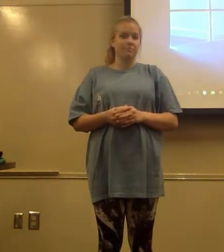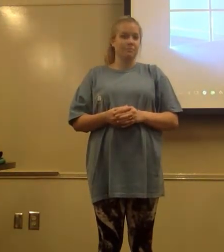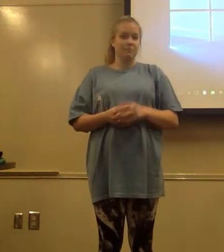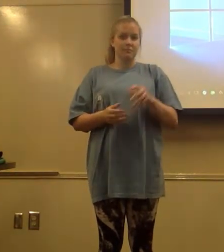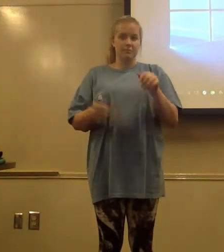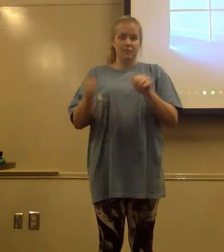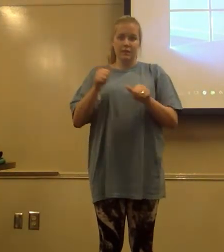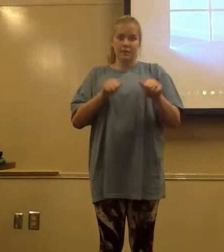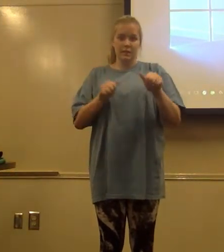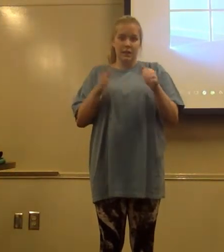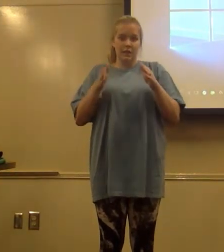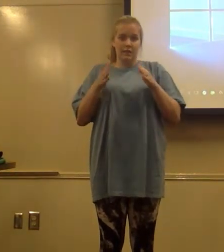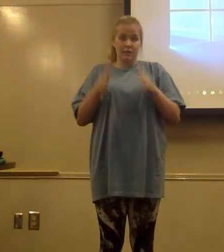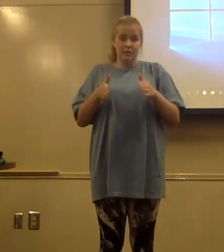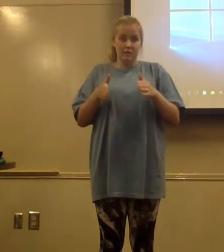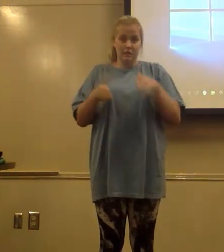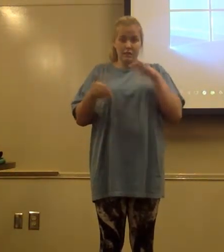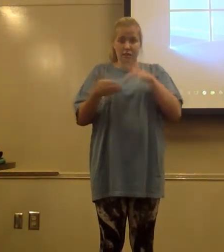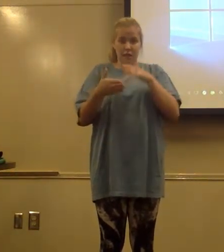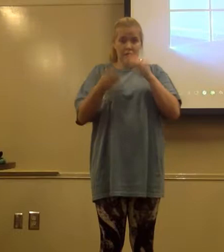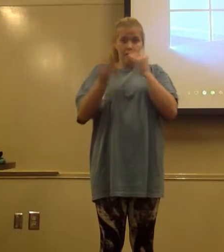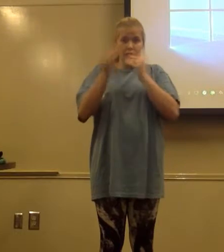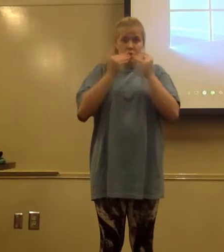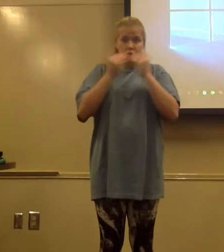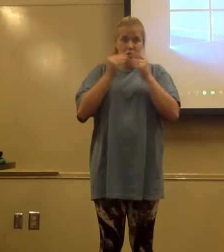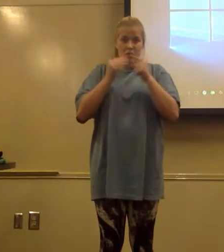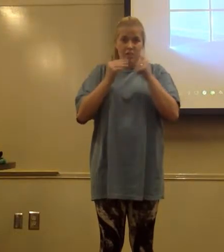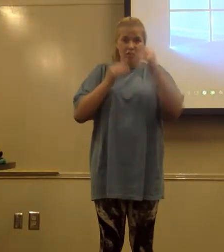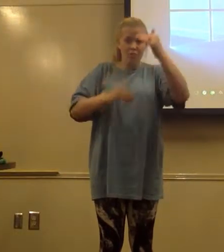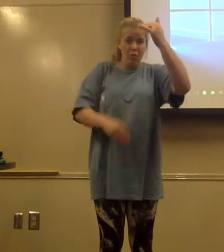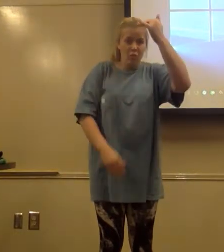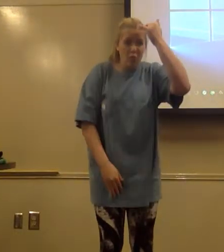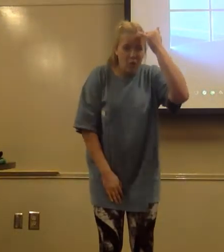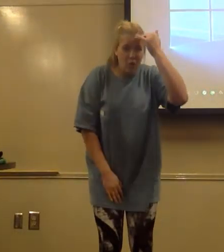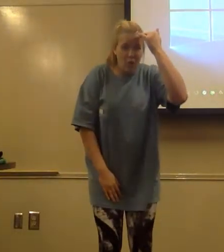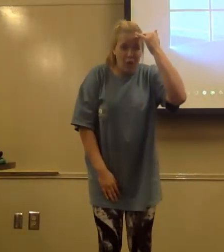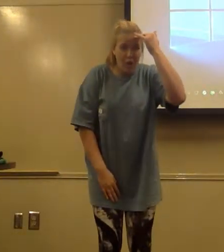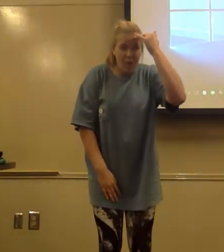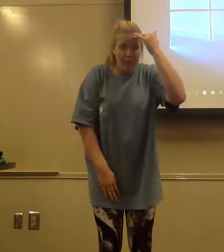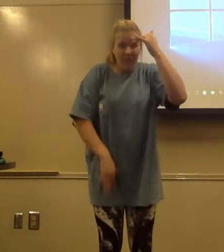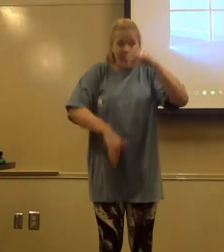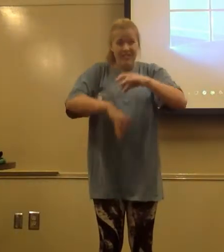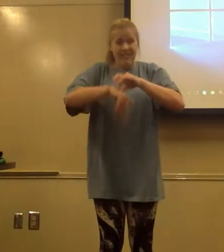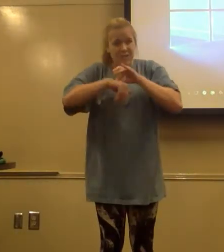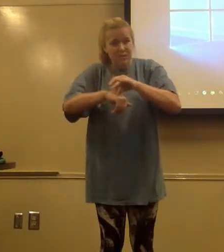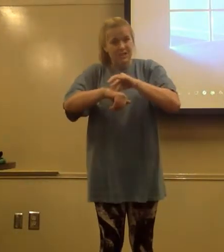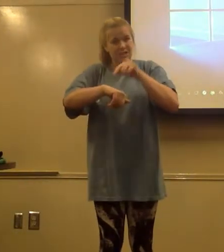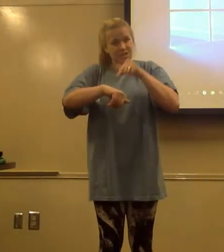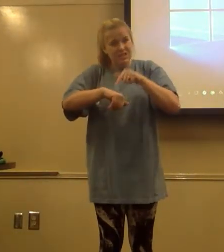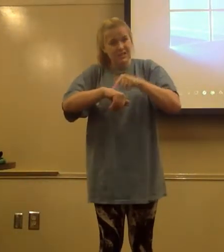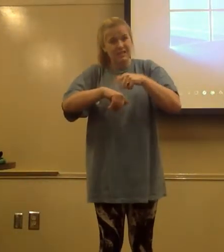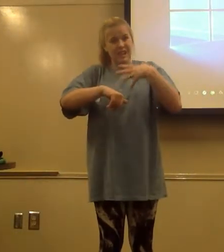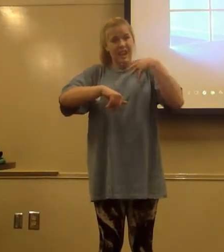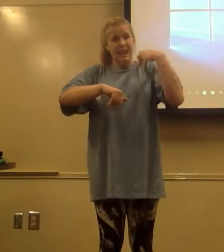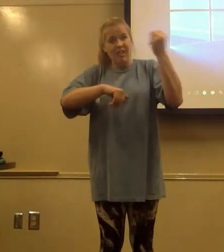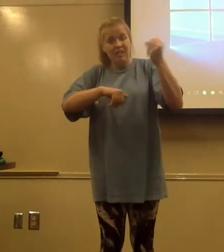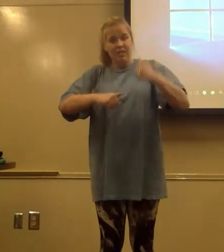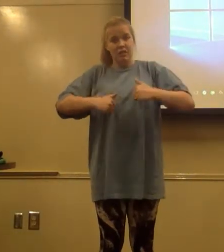nutrition scientific community going back decades about the foundations of healthy eating and healthy living, and that is more whole plant foods like more fruits and